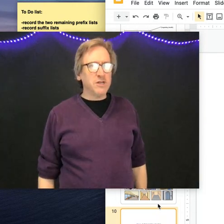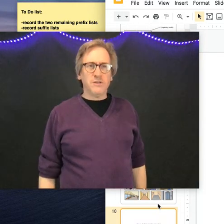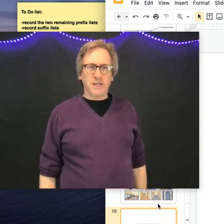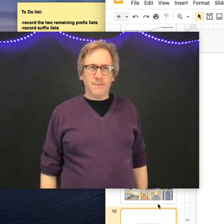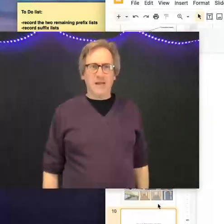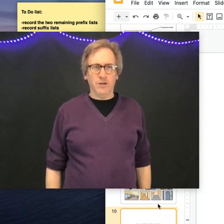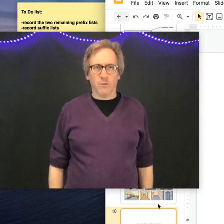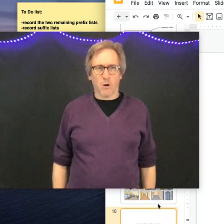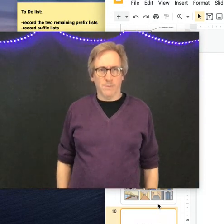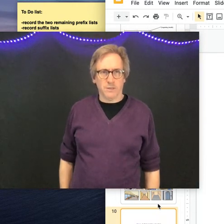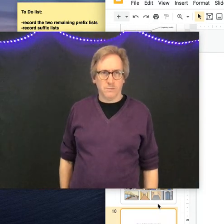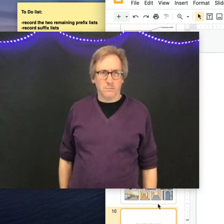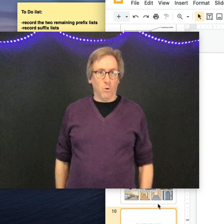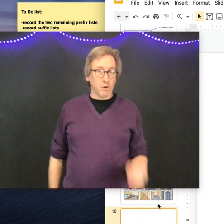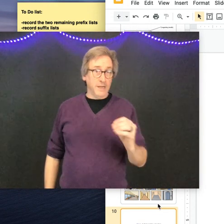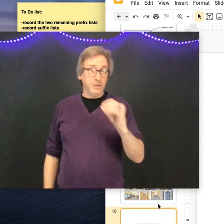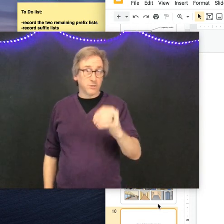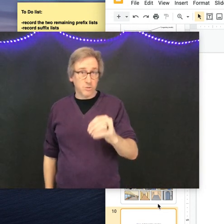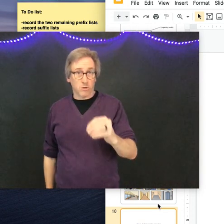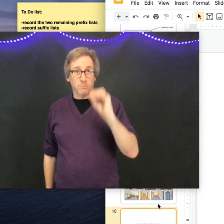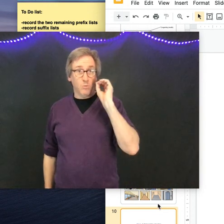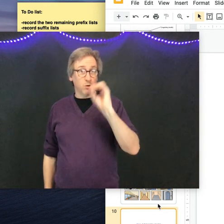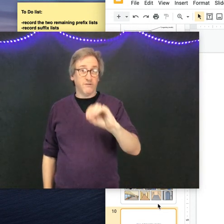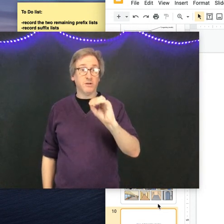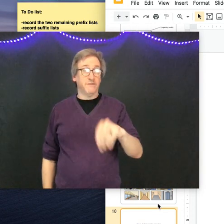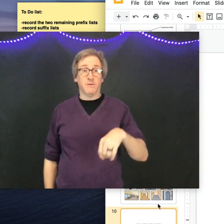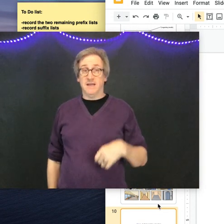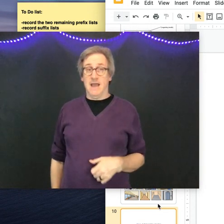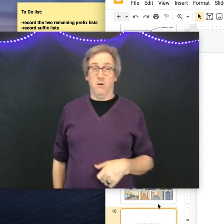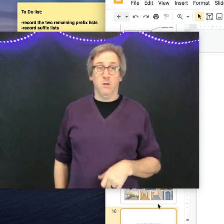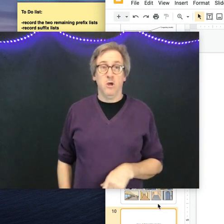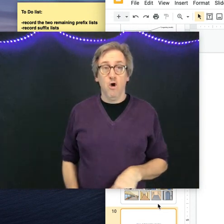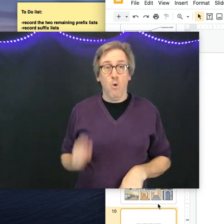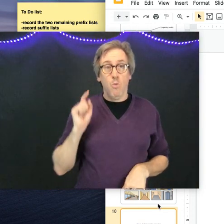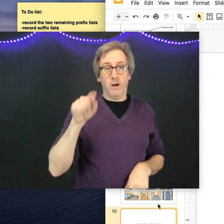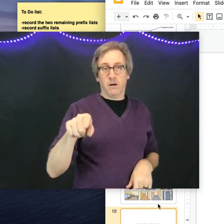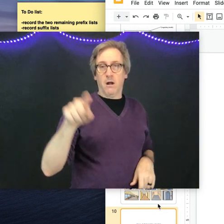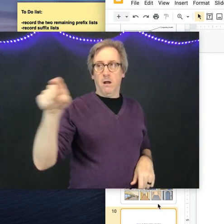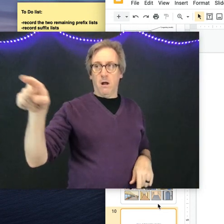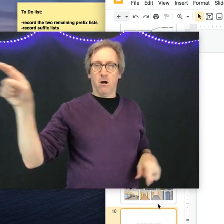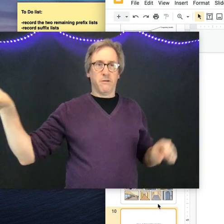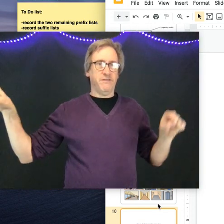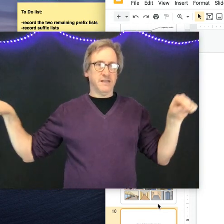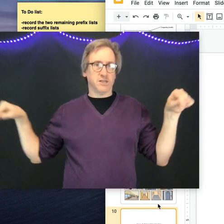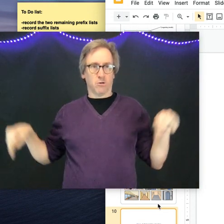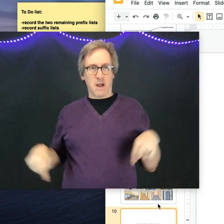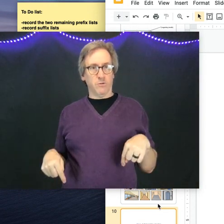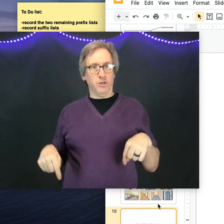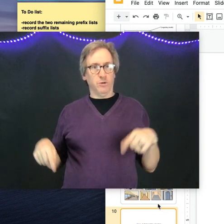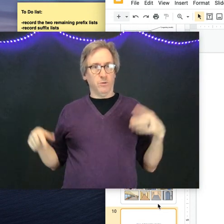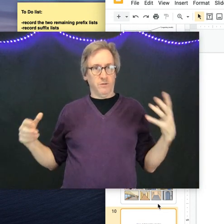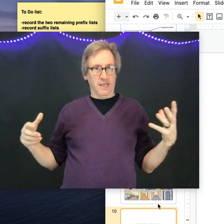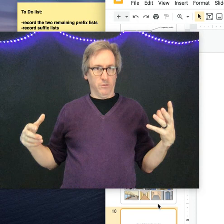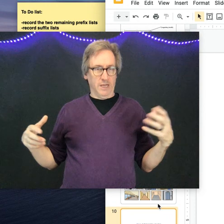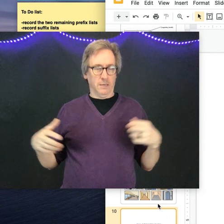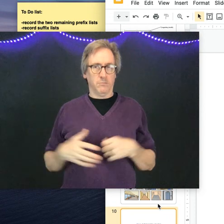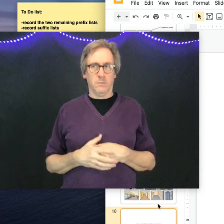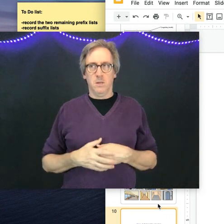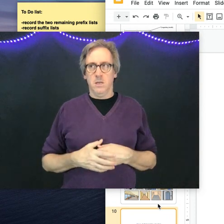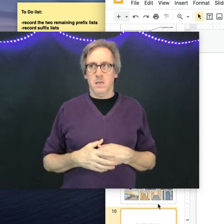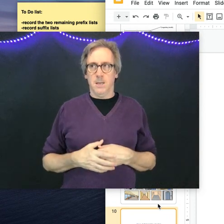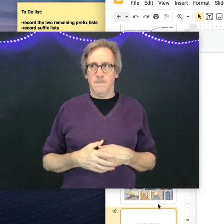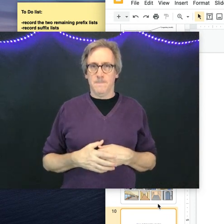But I want you to think about in your apartment or in your dorm, wherever you're living right now, where are things around you that you